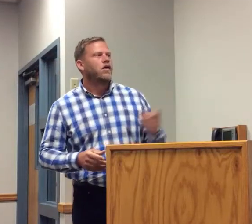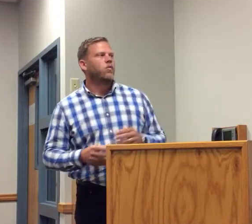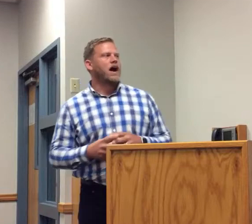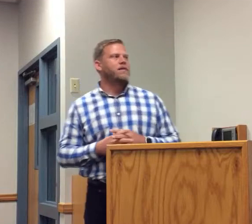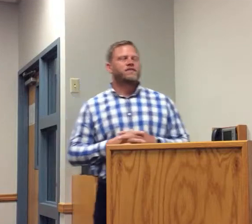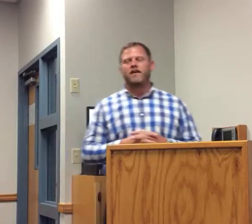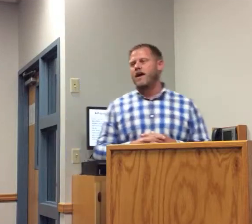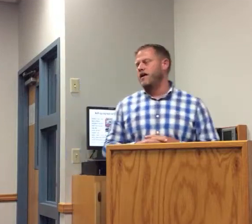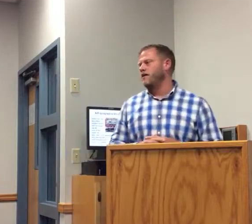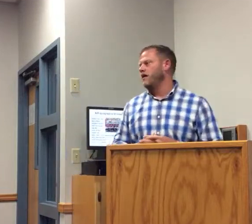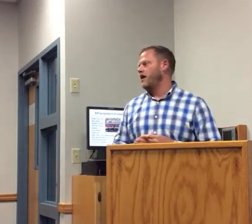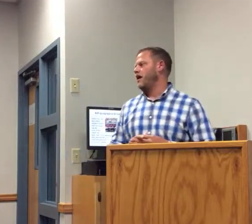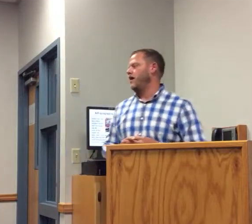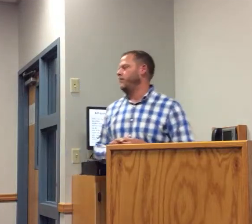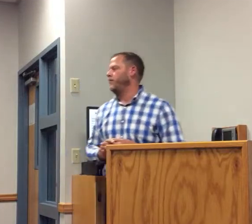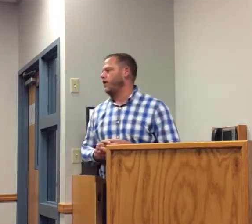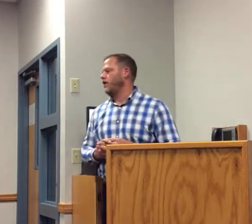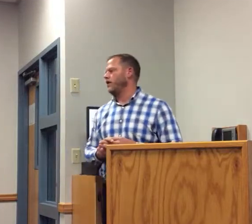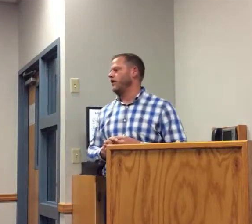Way. YMCA,